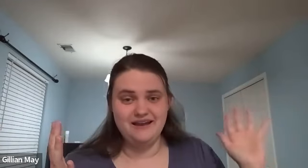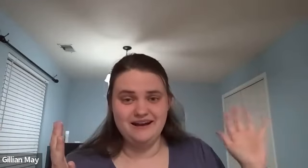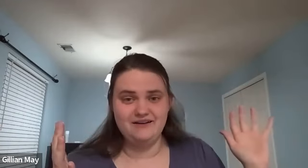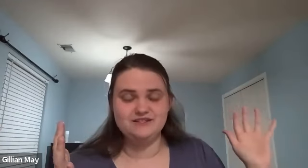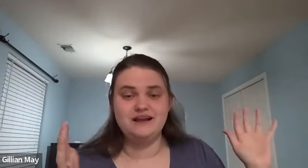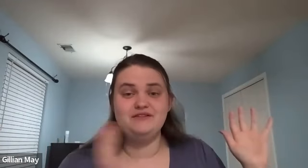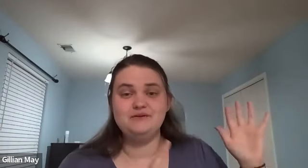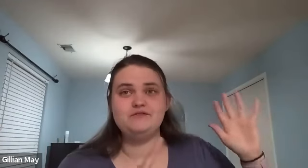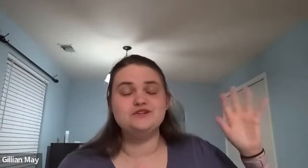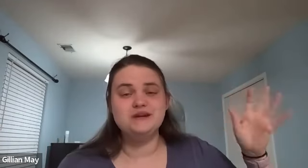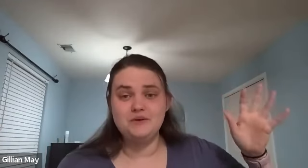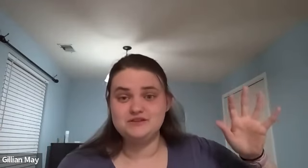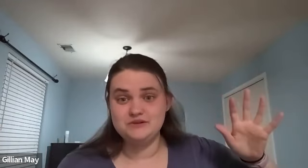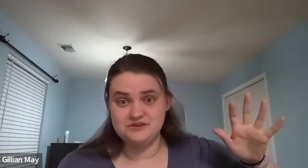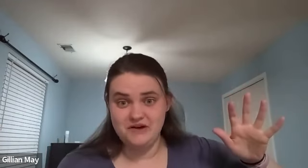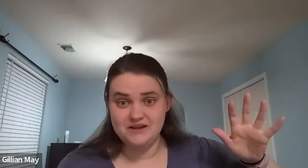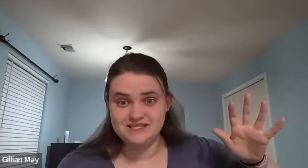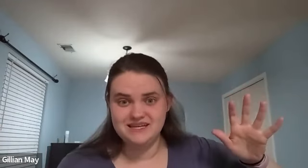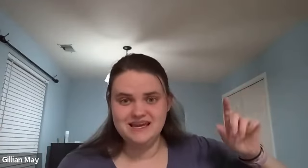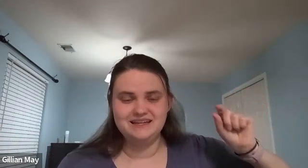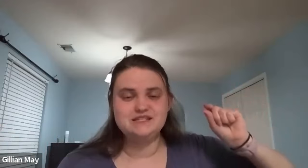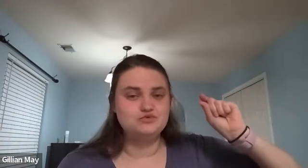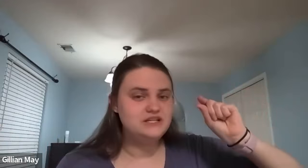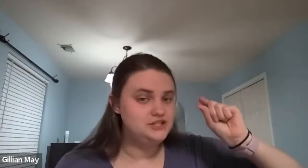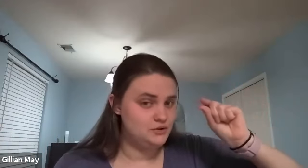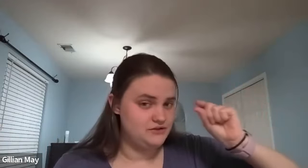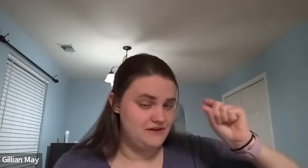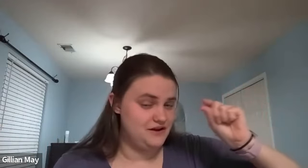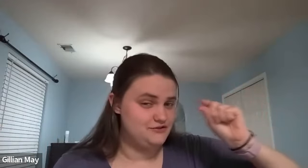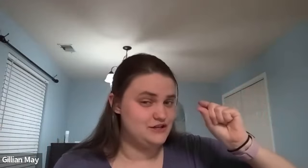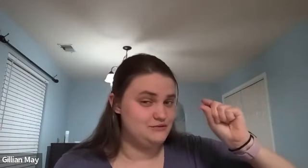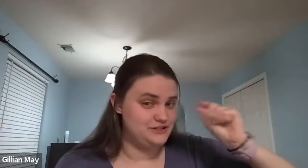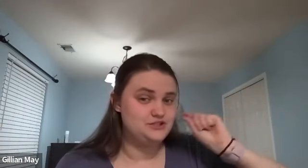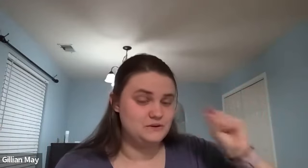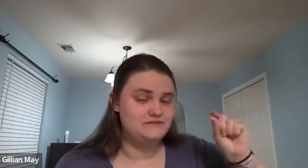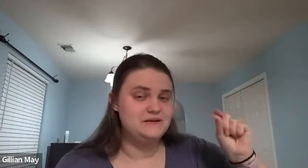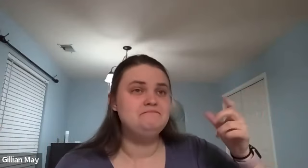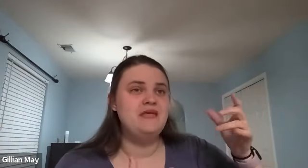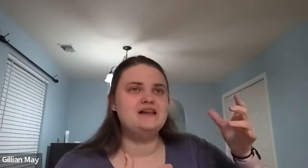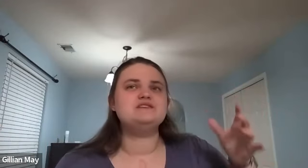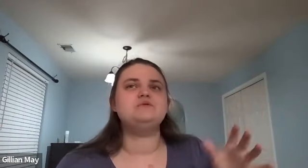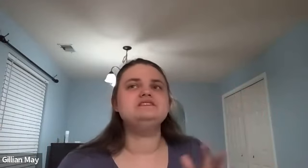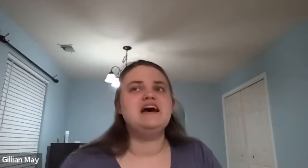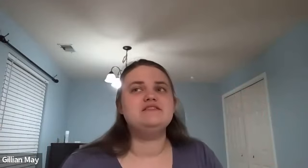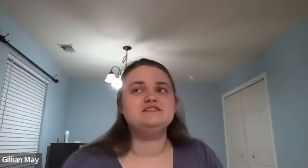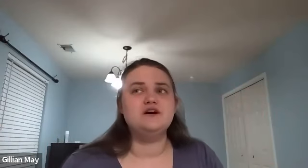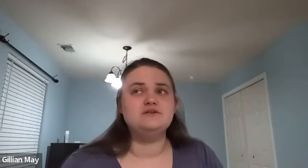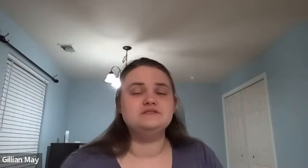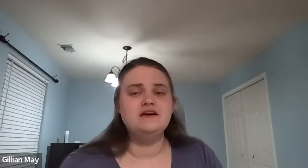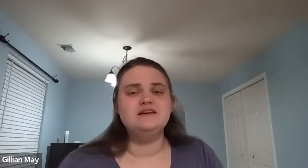it out. So I got like, the first one I got was The Wizard of Oz, because it's really short. The graphic novel is like really short of it. And I was like, we'll see how this goes. Because